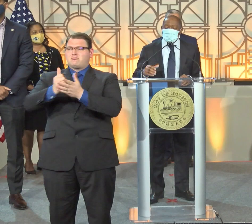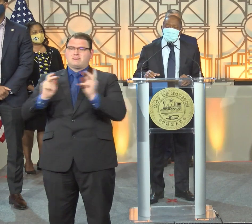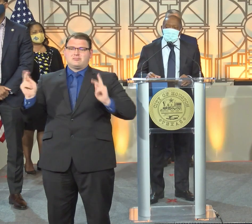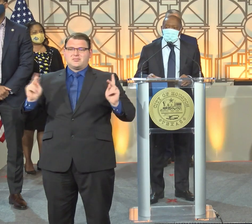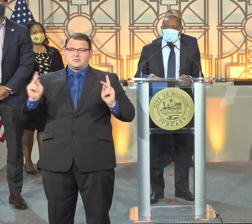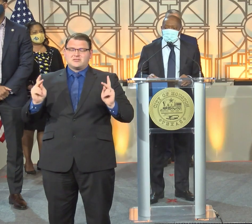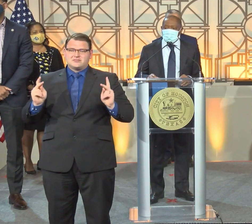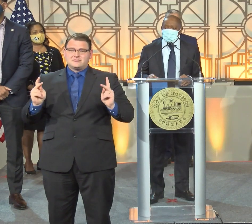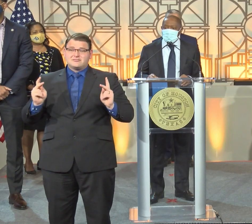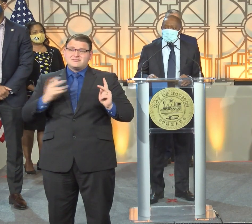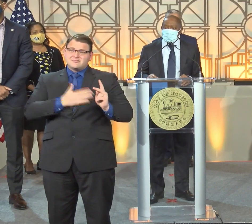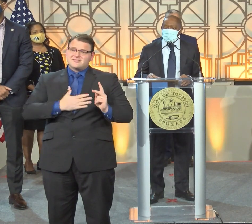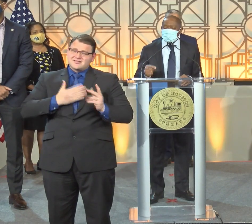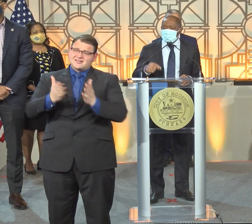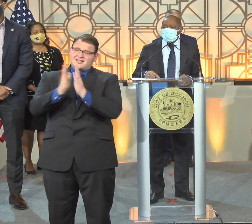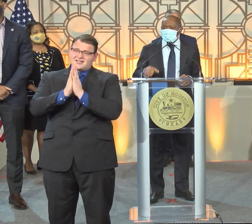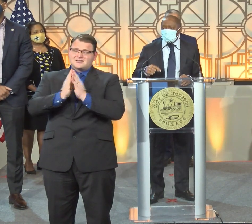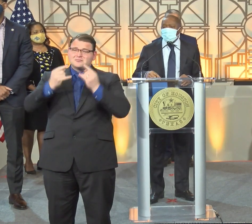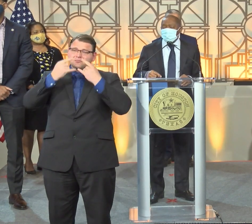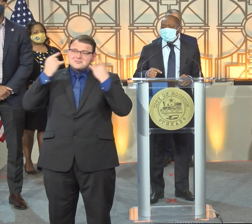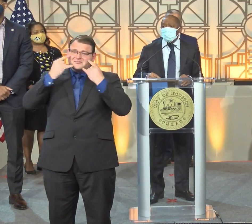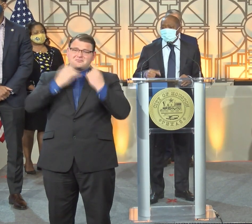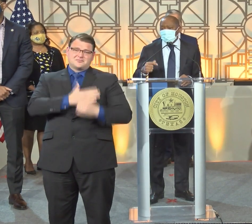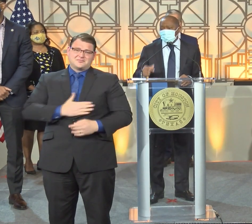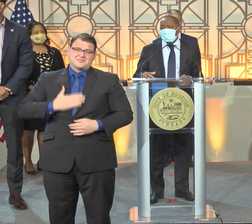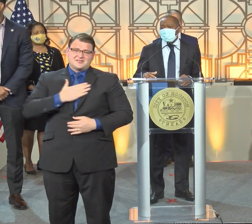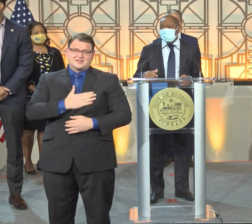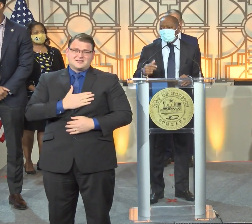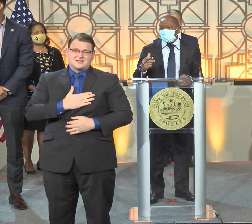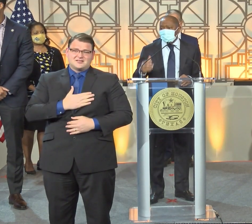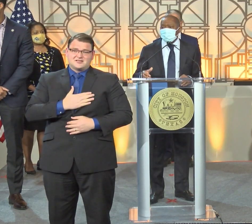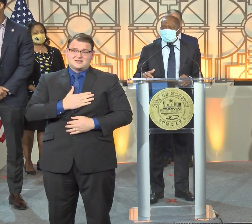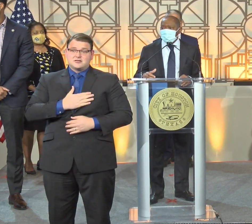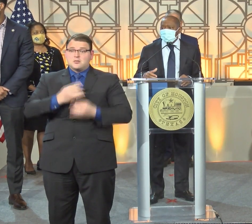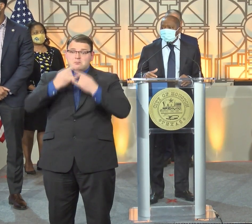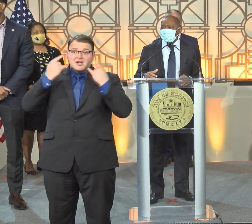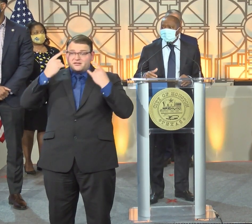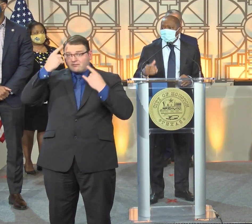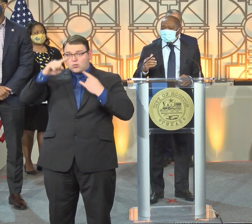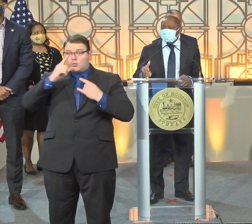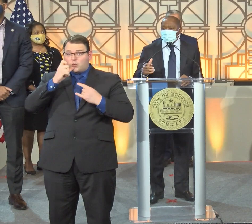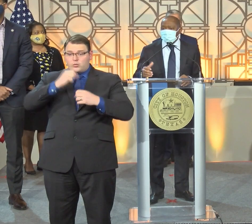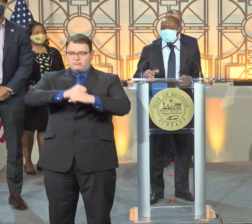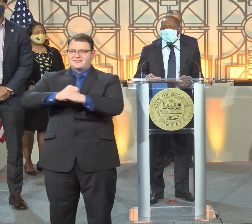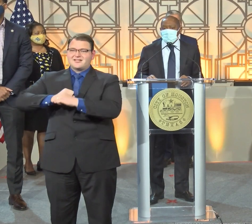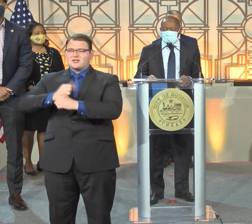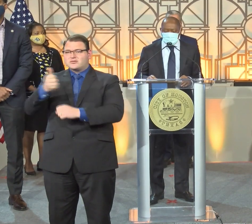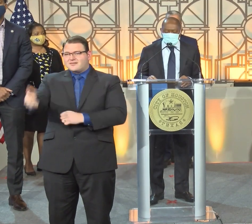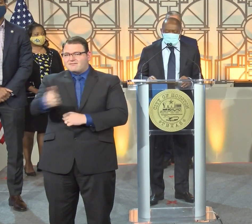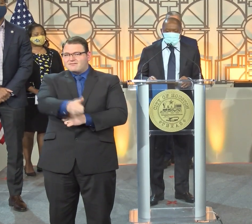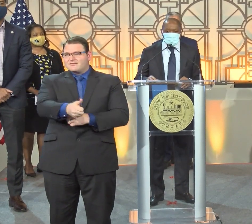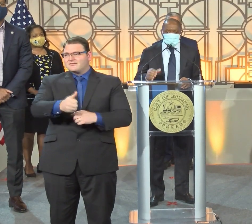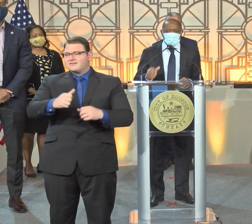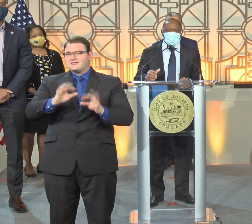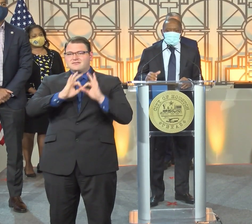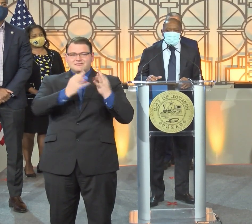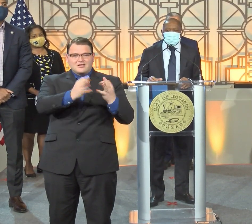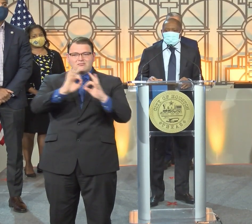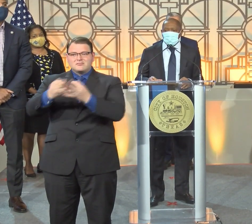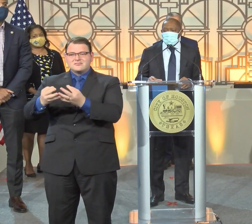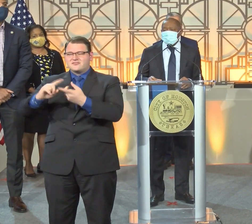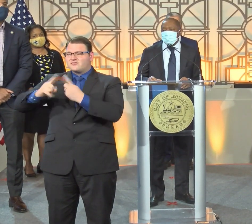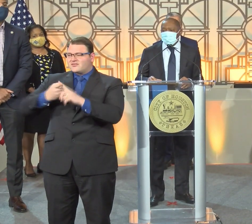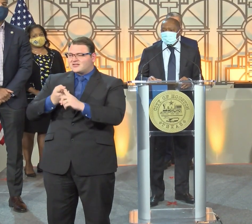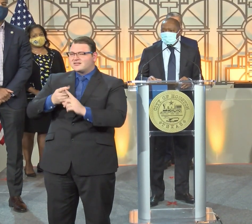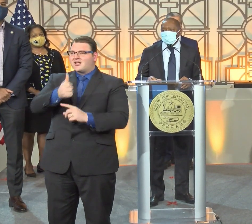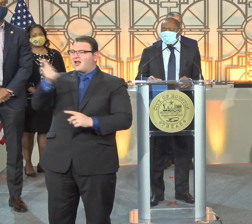up. And if not for yourself, for your family members, for your friends, for others, let's recognize